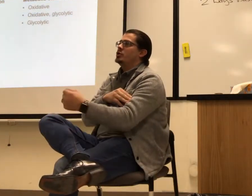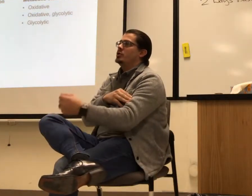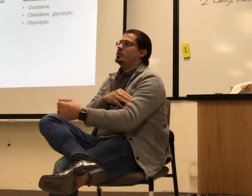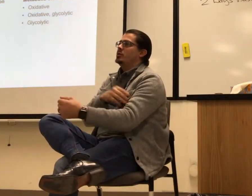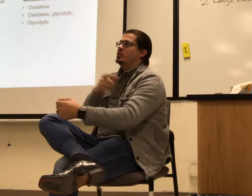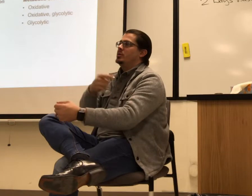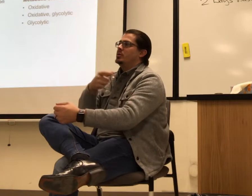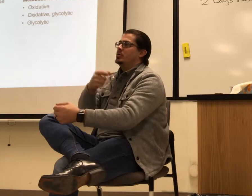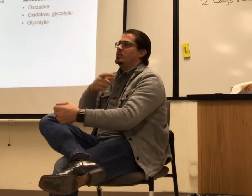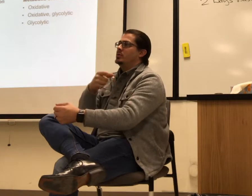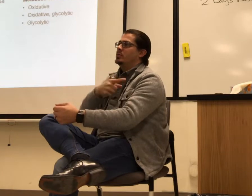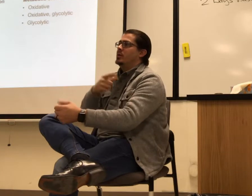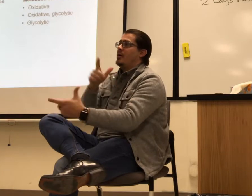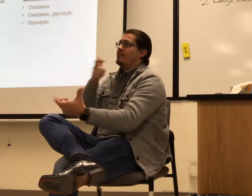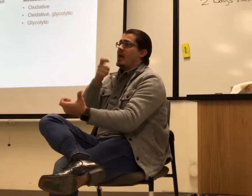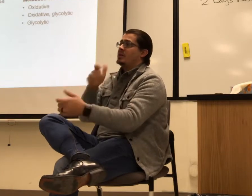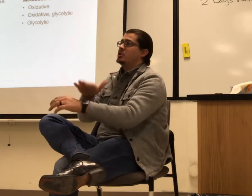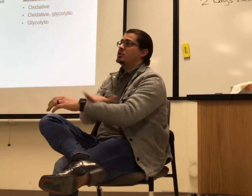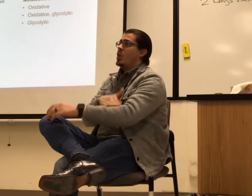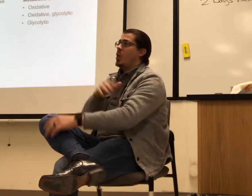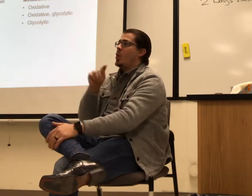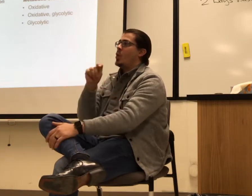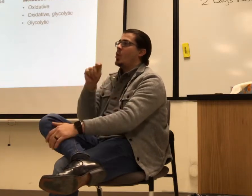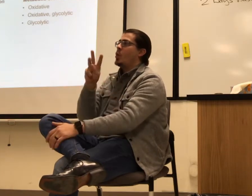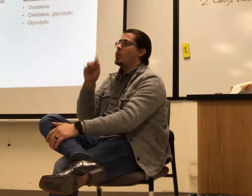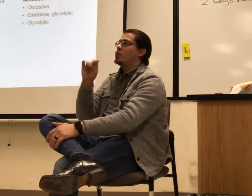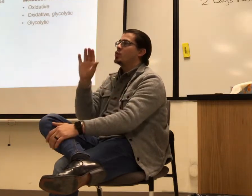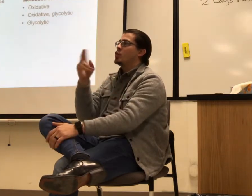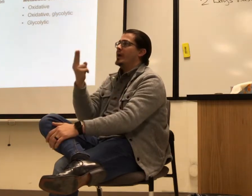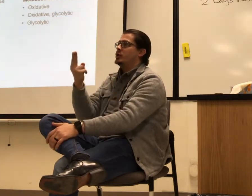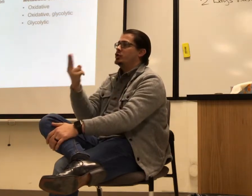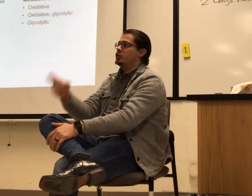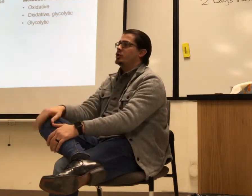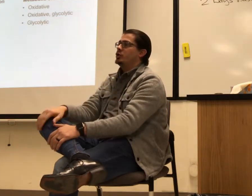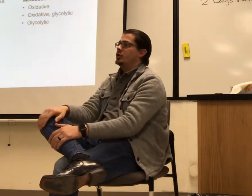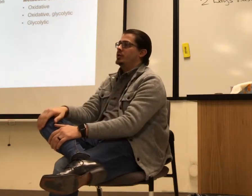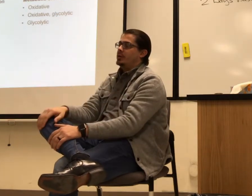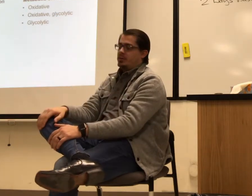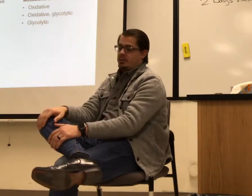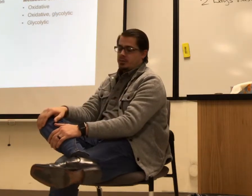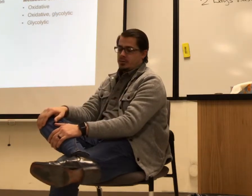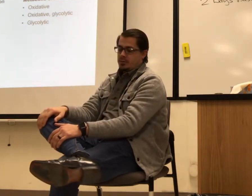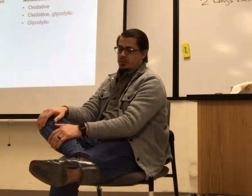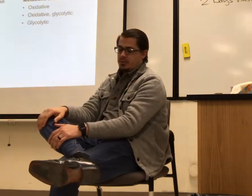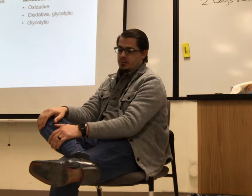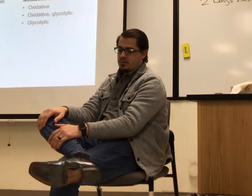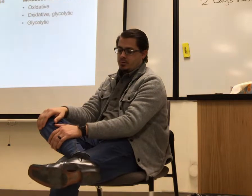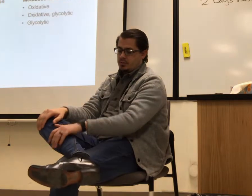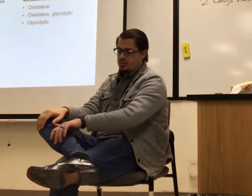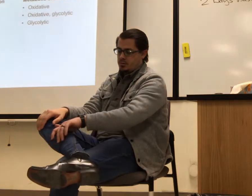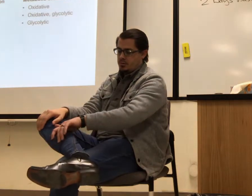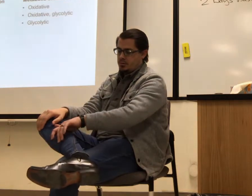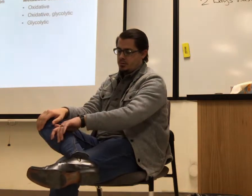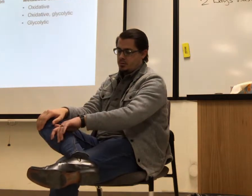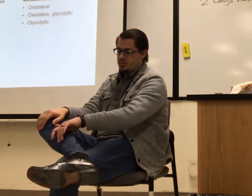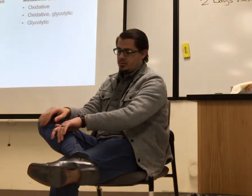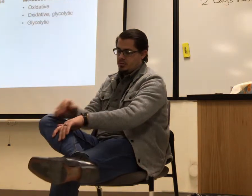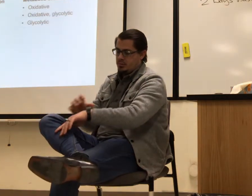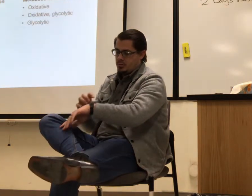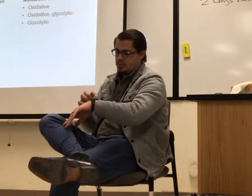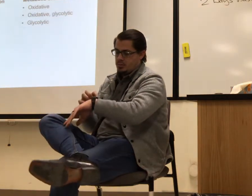twitch? Are they slow twitch? Right, fast, slow. So think muscle twitch.